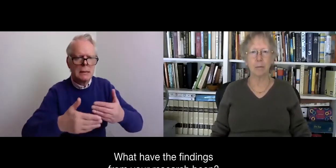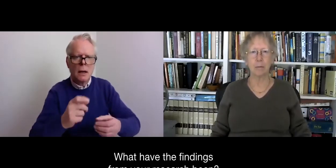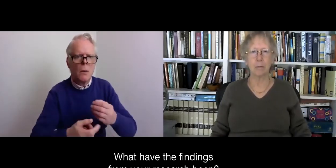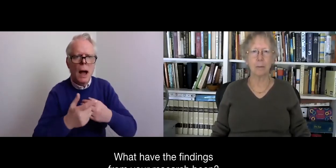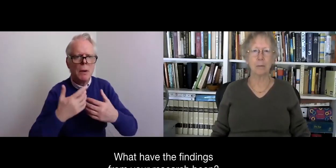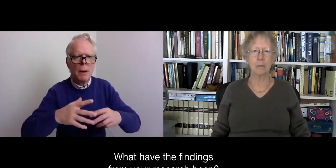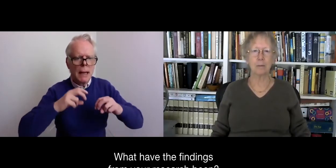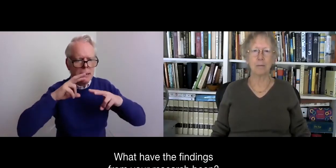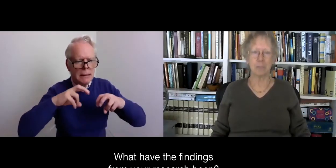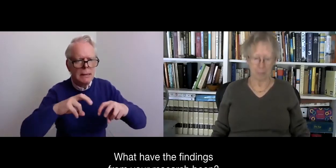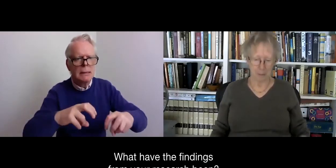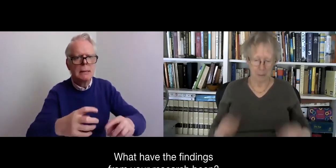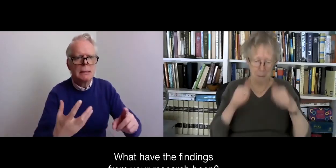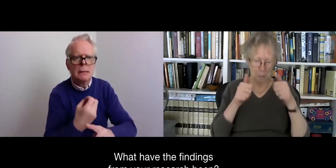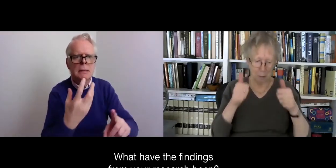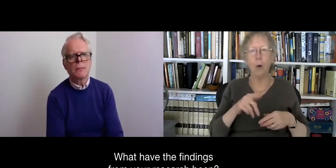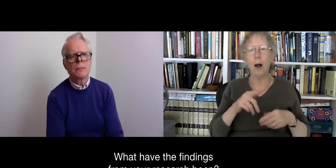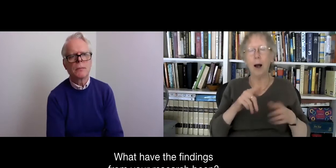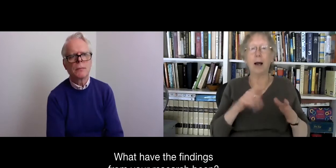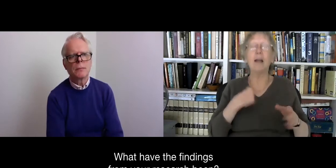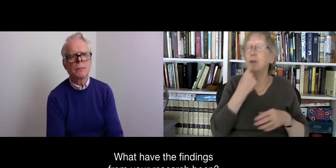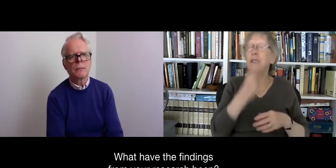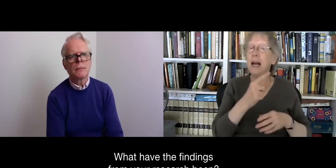And what have the findings from your research been?